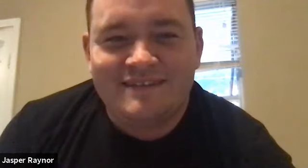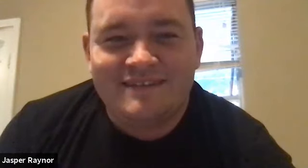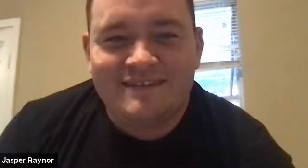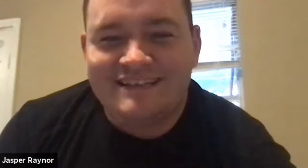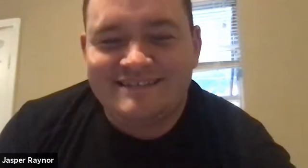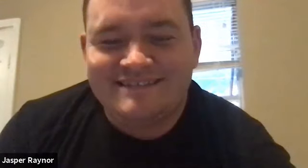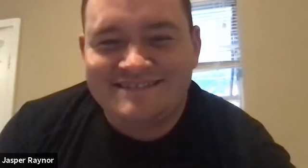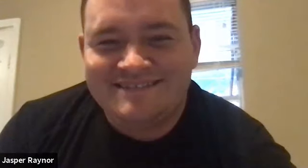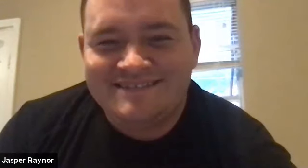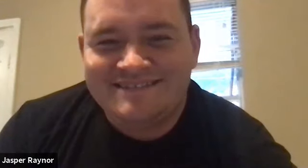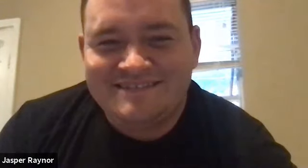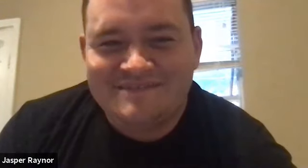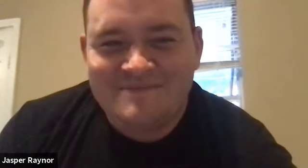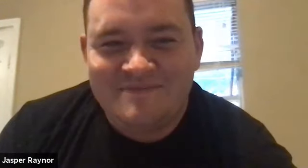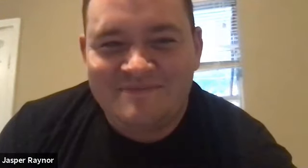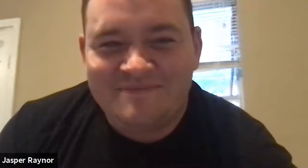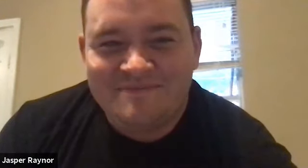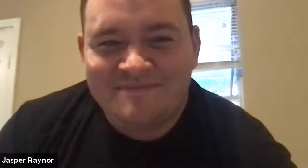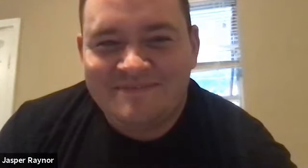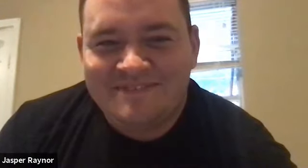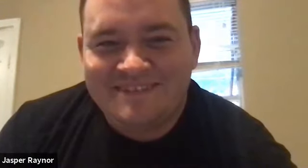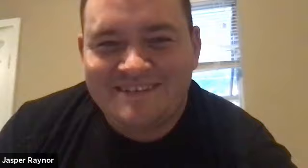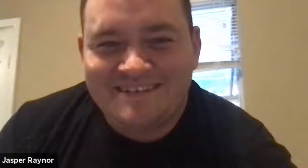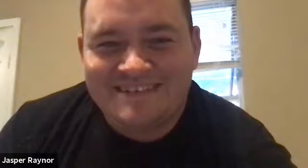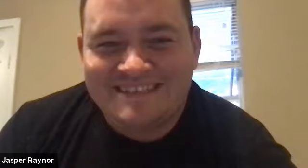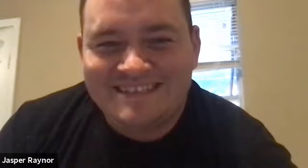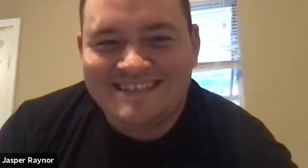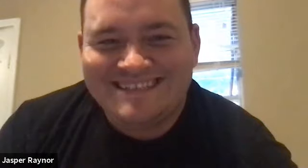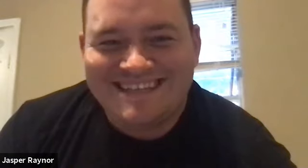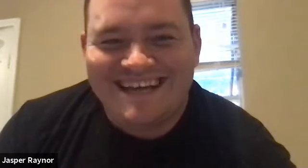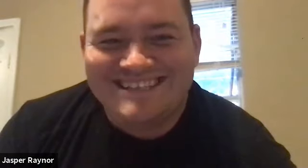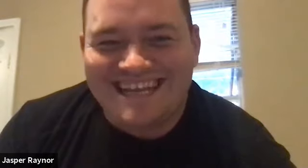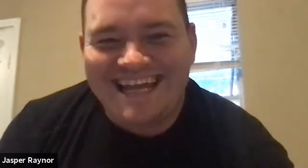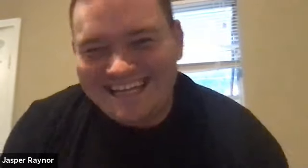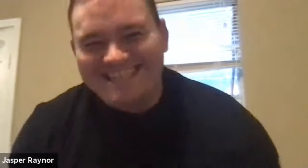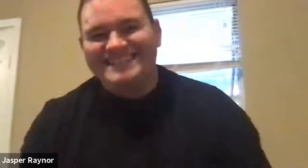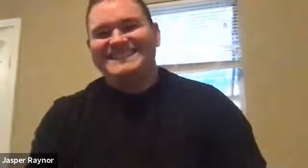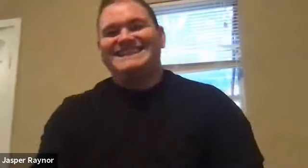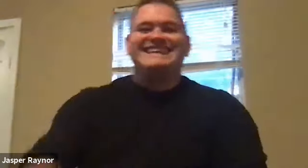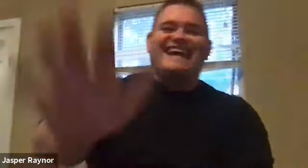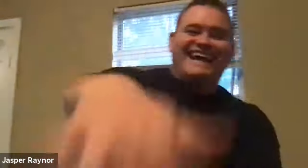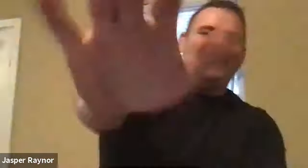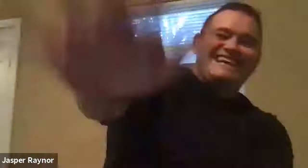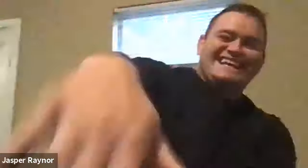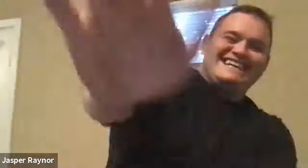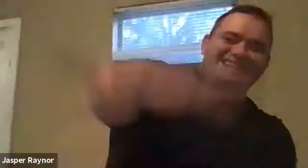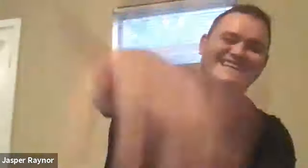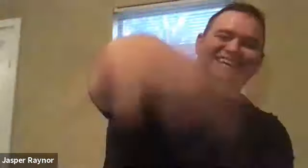Hey. Are you saying hey? Oh, Yeah, how you sound? Hey. Oh, I thought you said Hey. a.